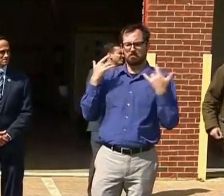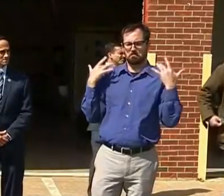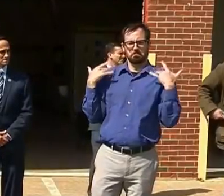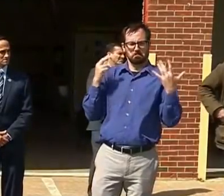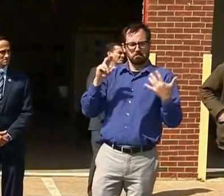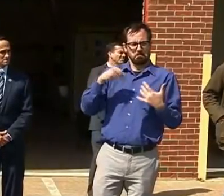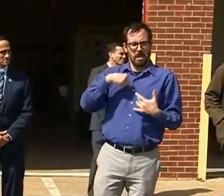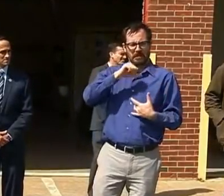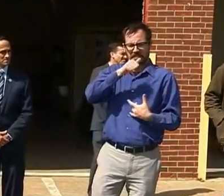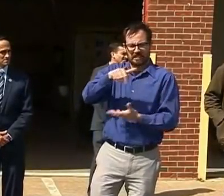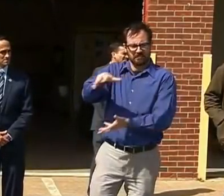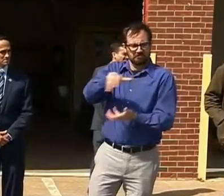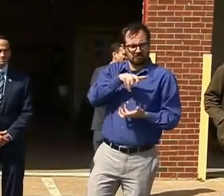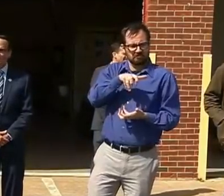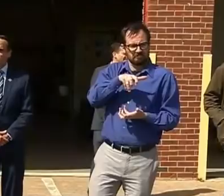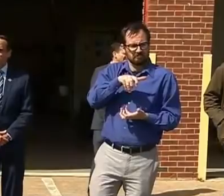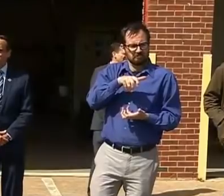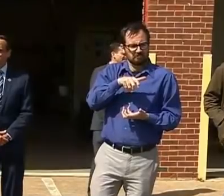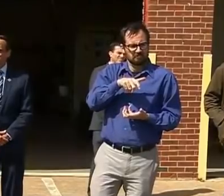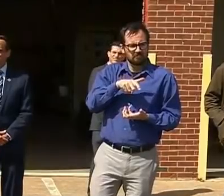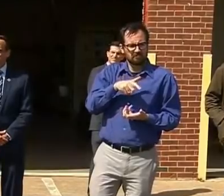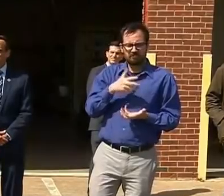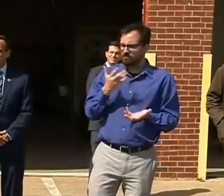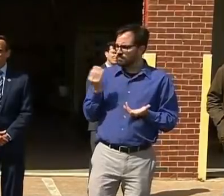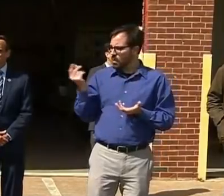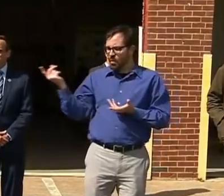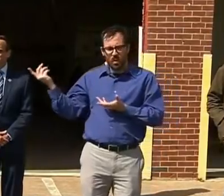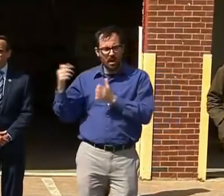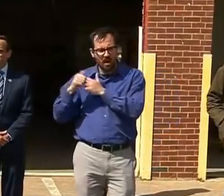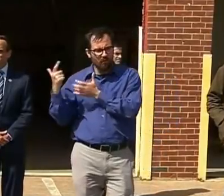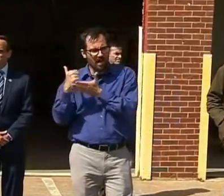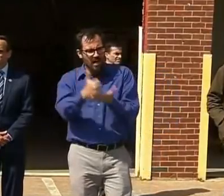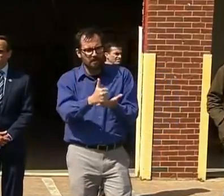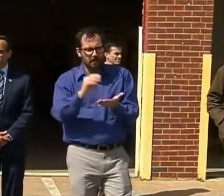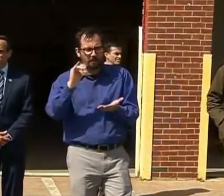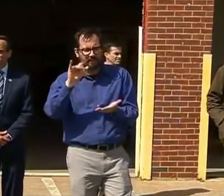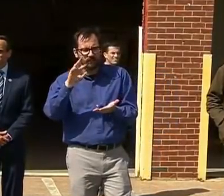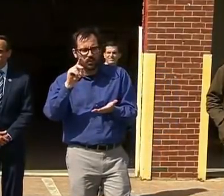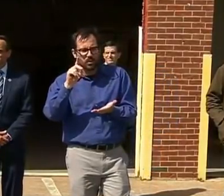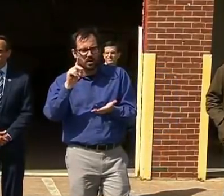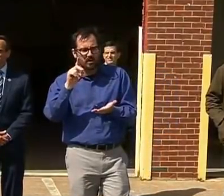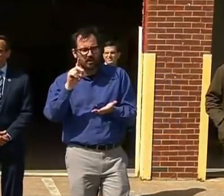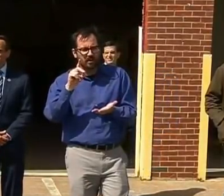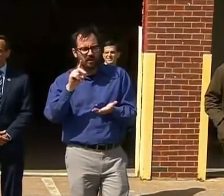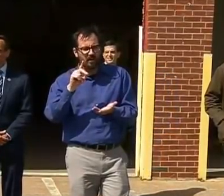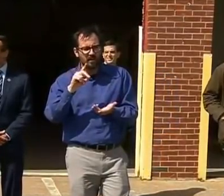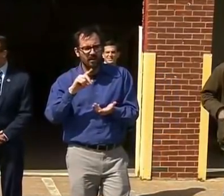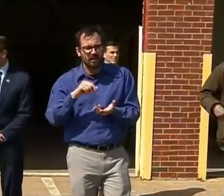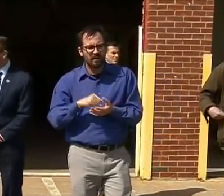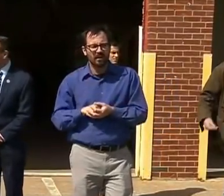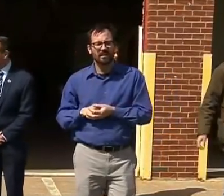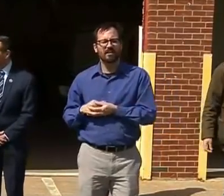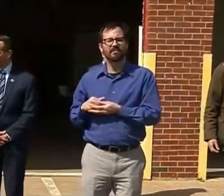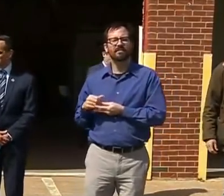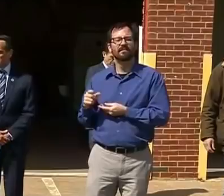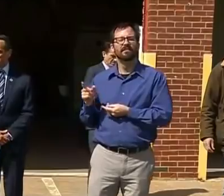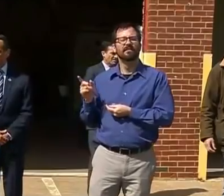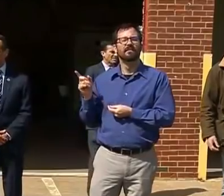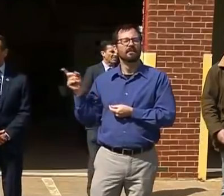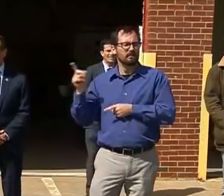you're going to do to help Milford and other communities? Was it the town of Milford or Milford Hospital? Town of Milford, and they were for Milford Hospital. Okay,